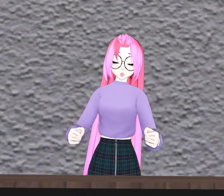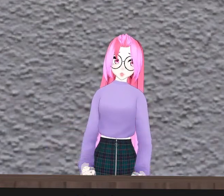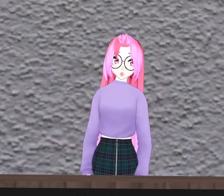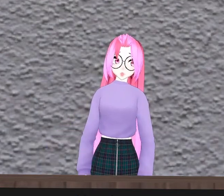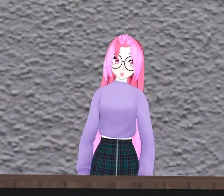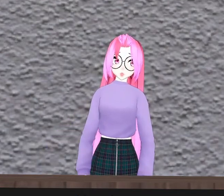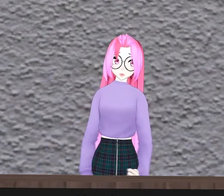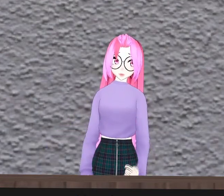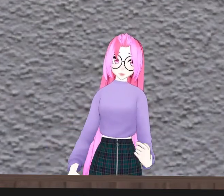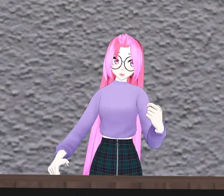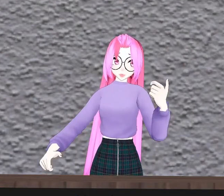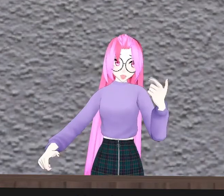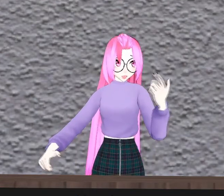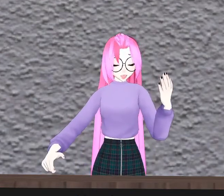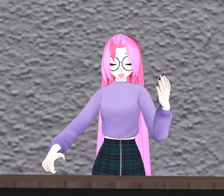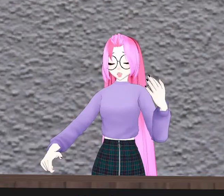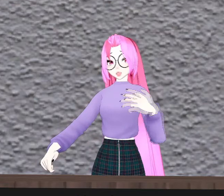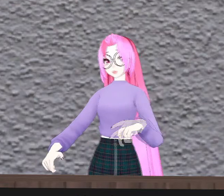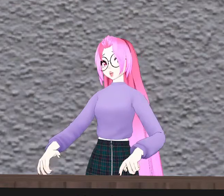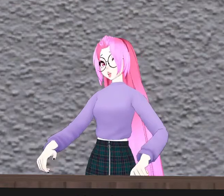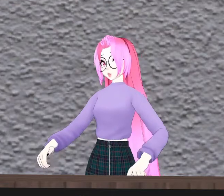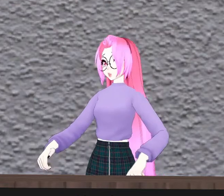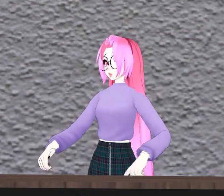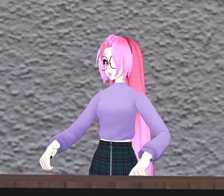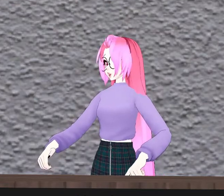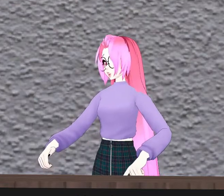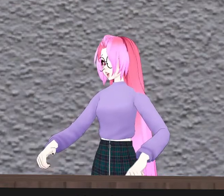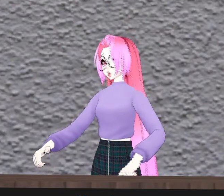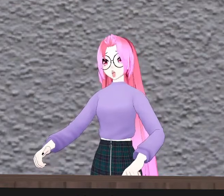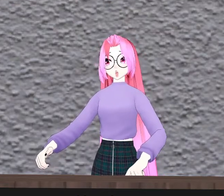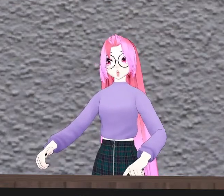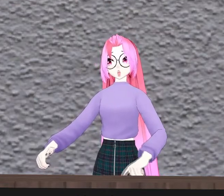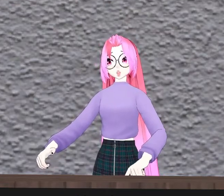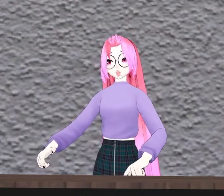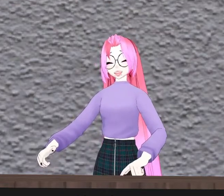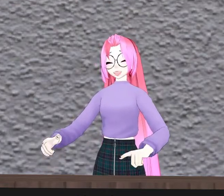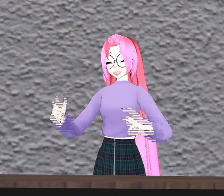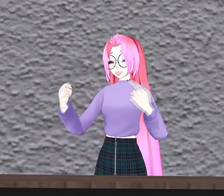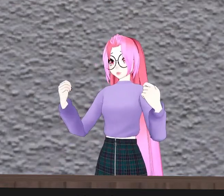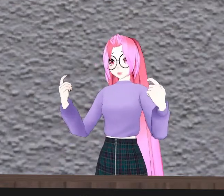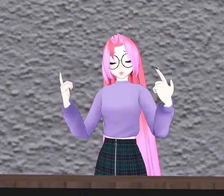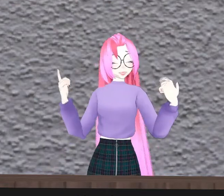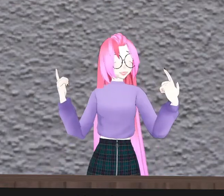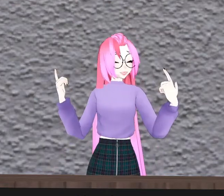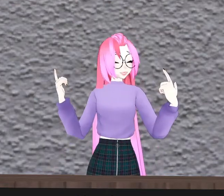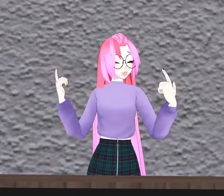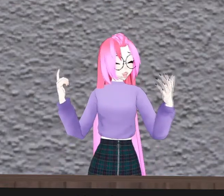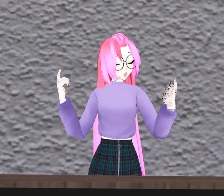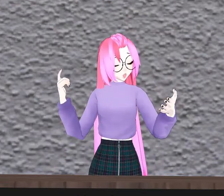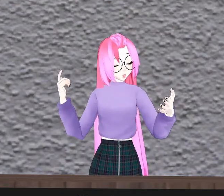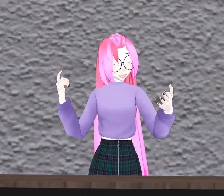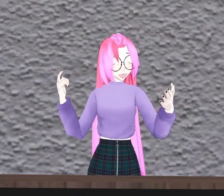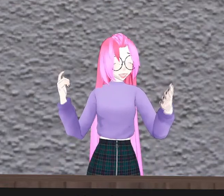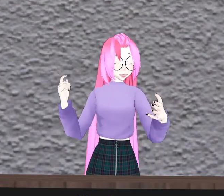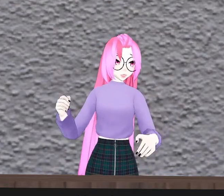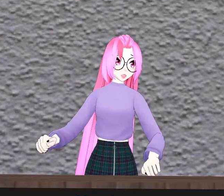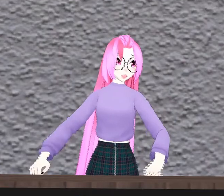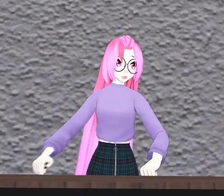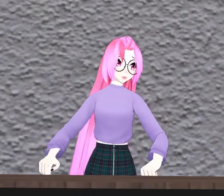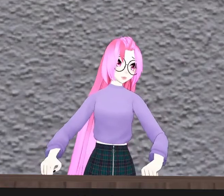Just vibing. Okay, cool. Let's see, any other? Oh, hi, what's up, Steph?